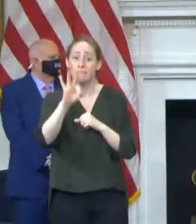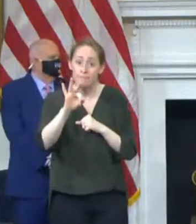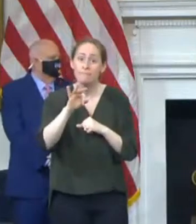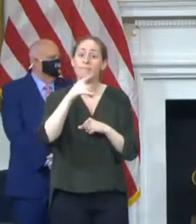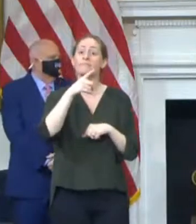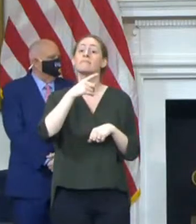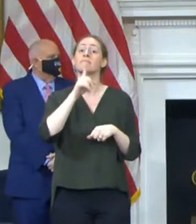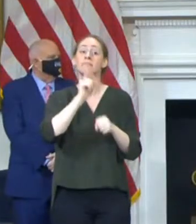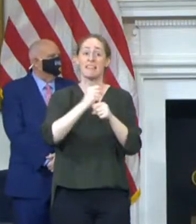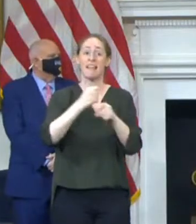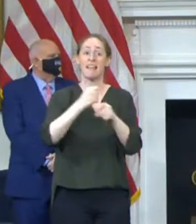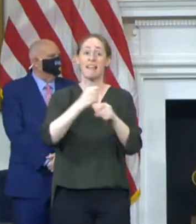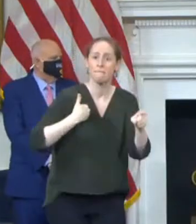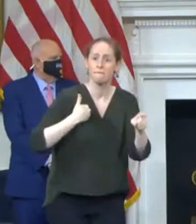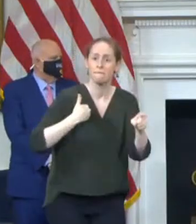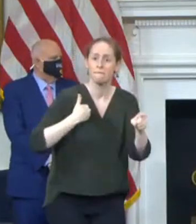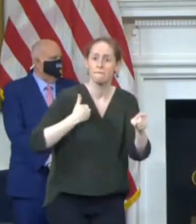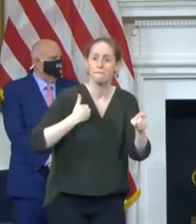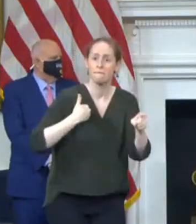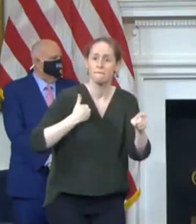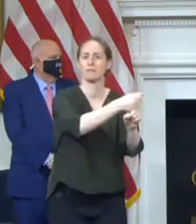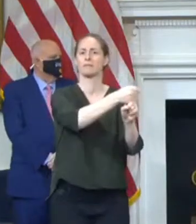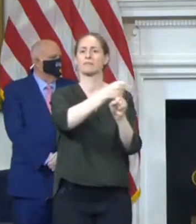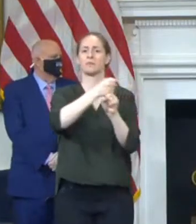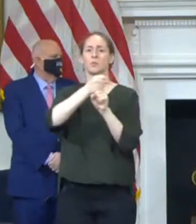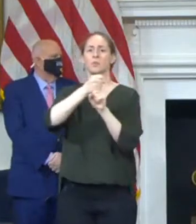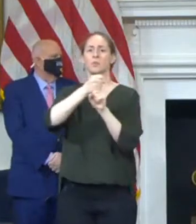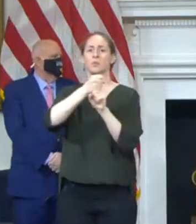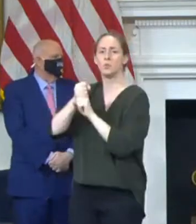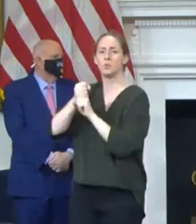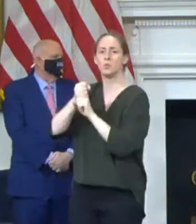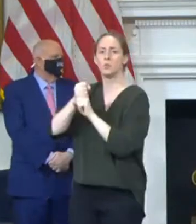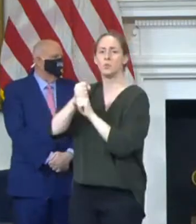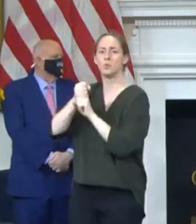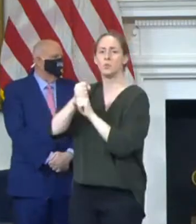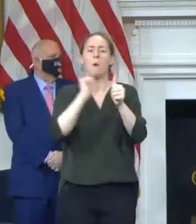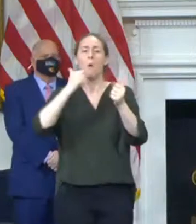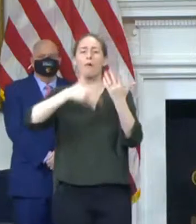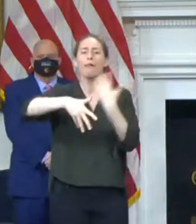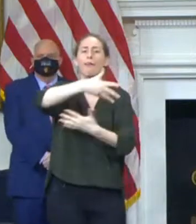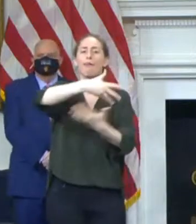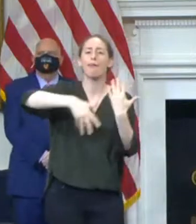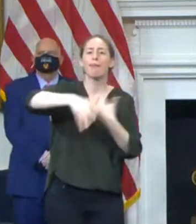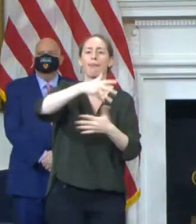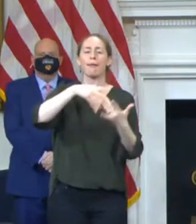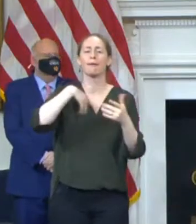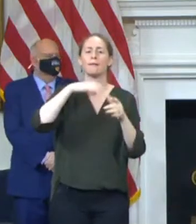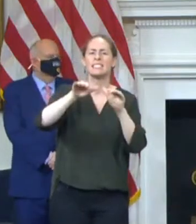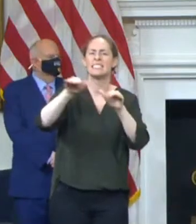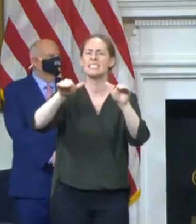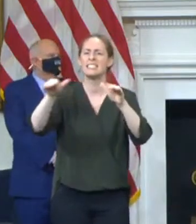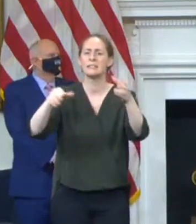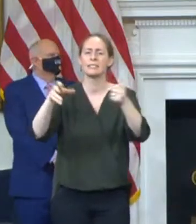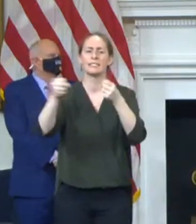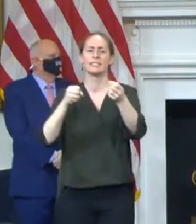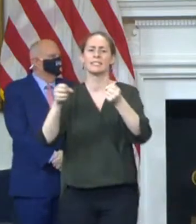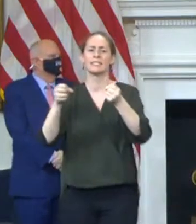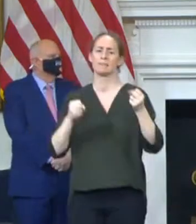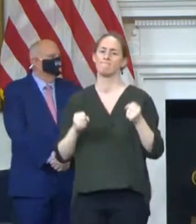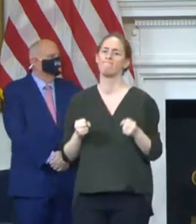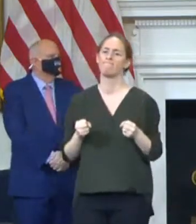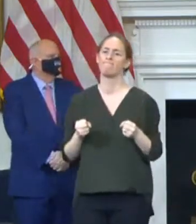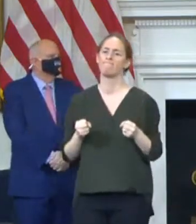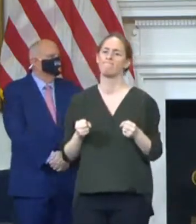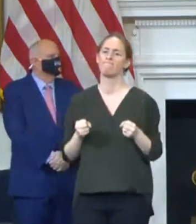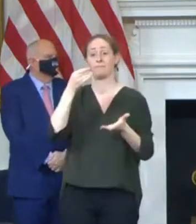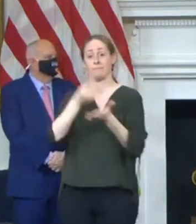to potentially predict or then go back and do more specific testing of the people within the facility. The funding that